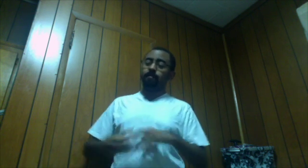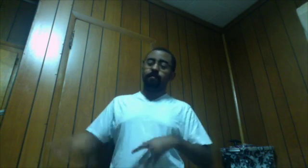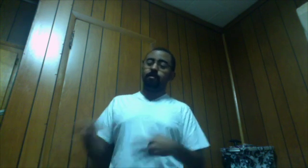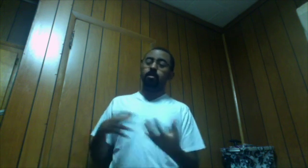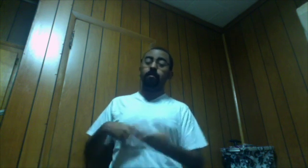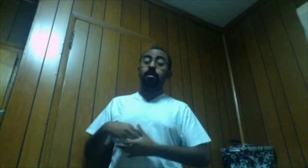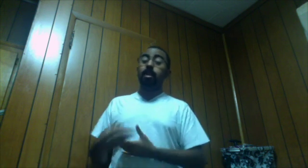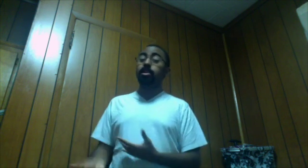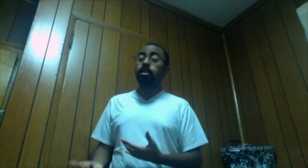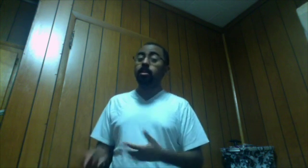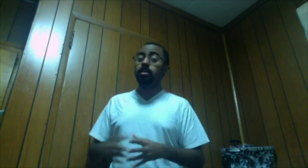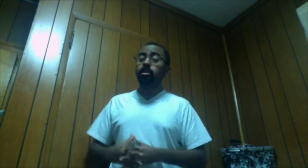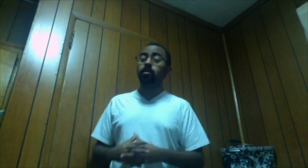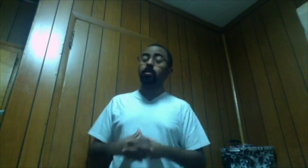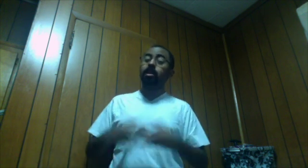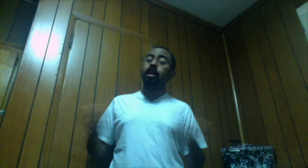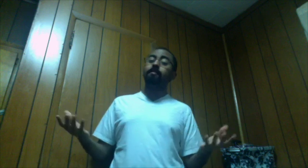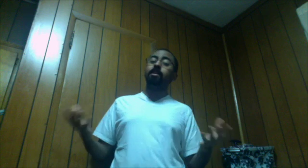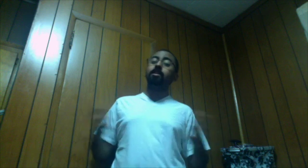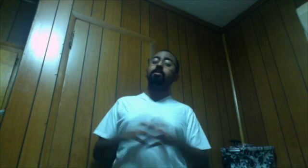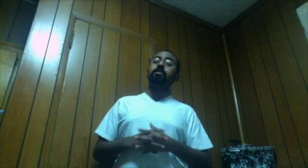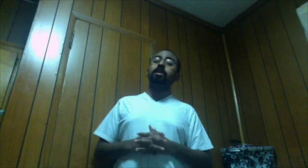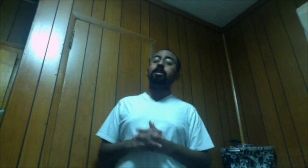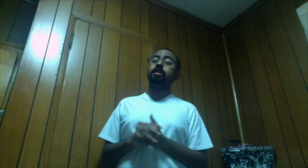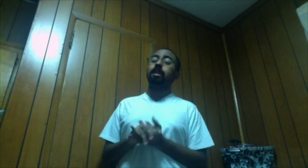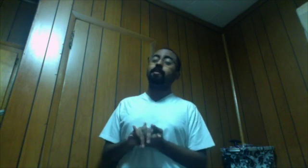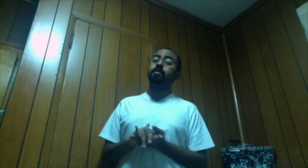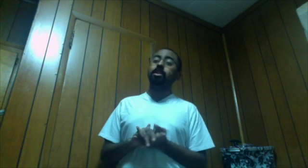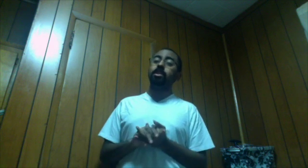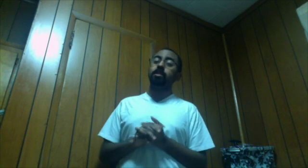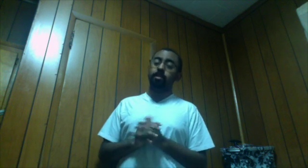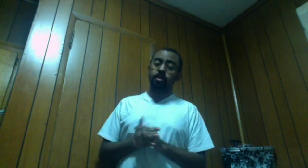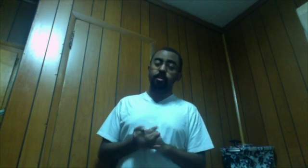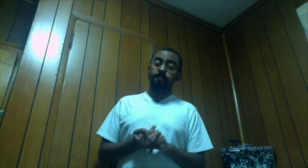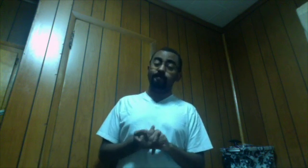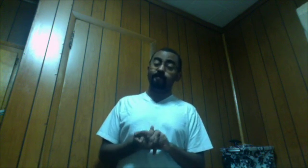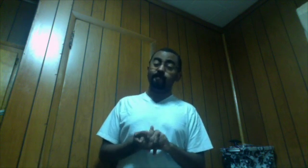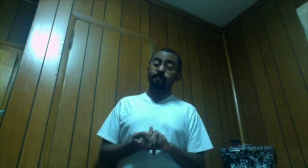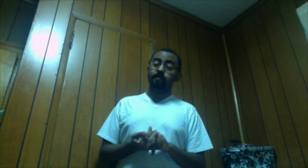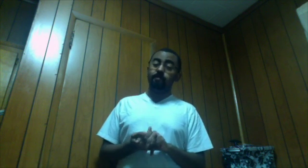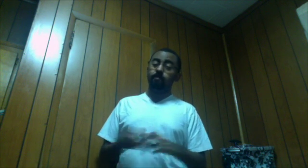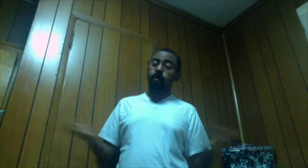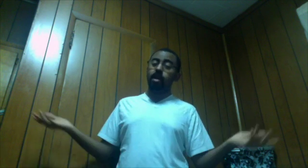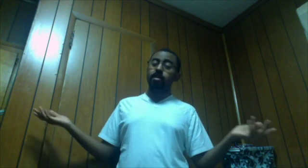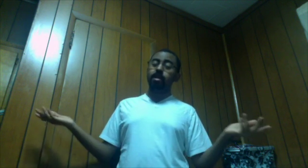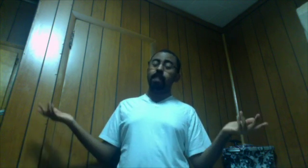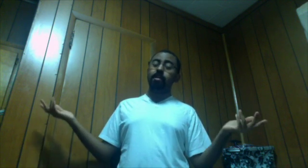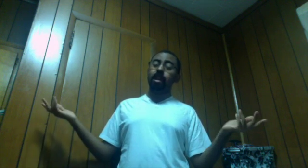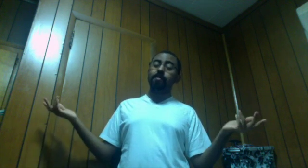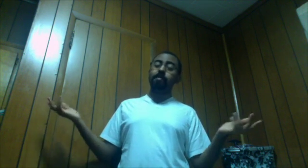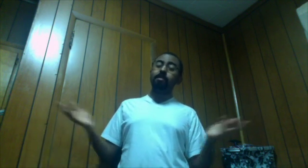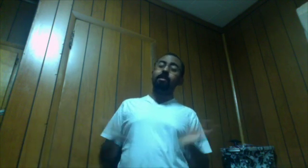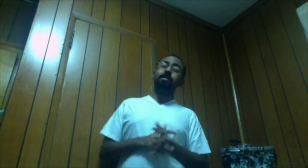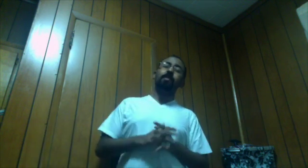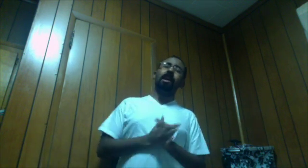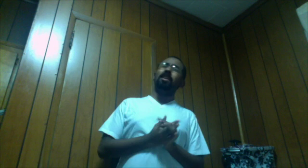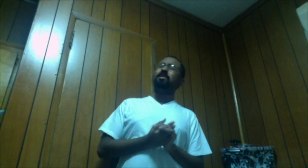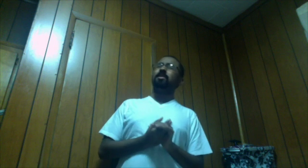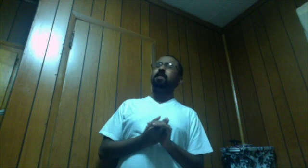sort of legend in the school that every year there is 7 witches. Why does he have the copy ability? Why are there 7